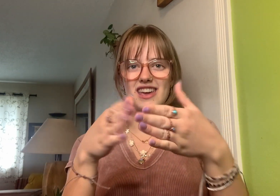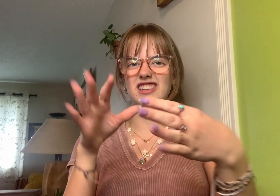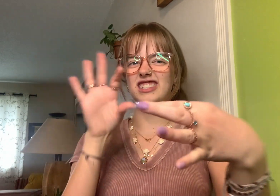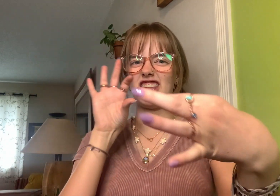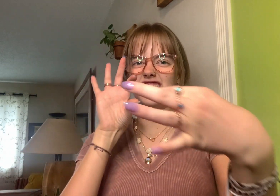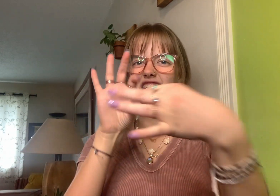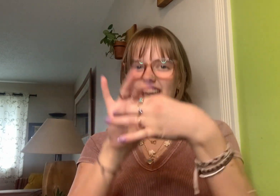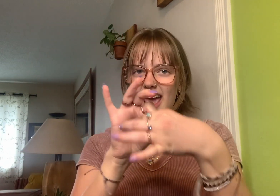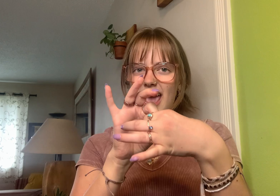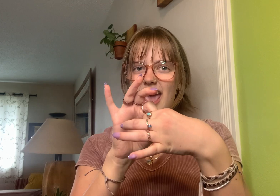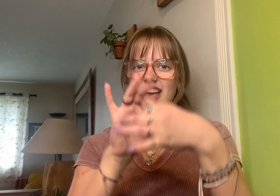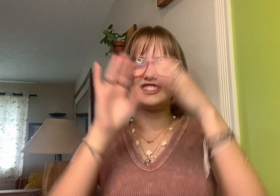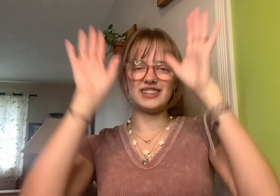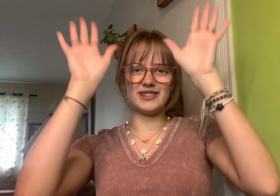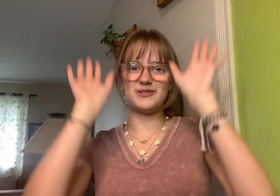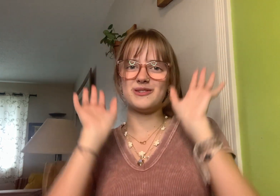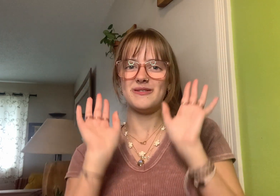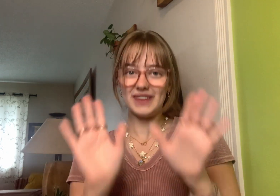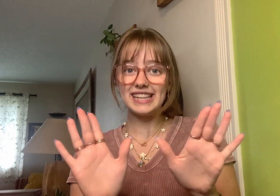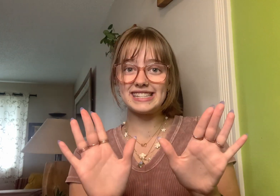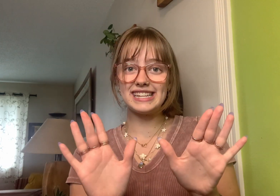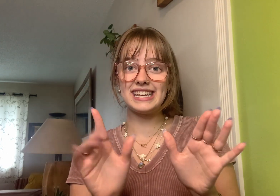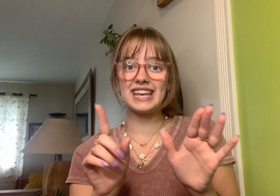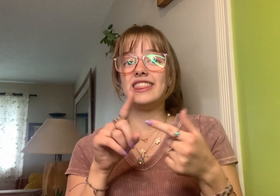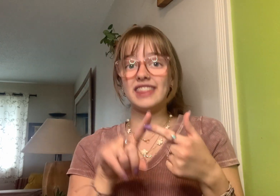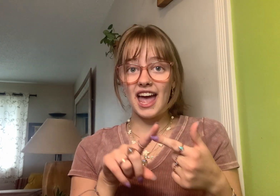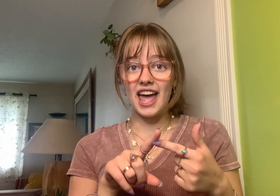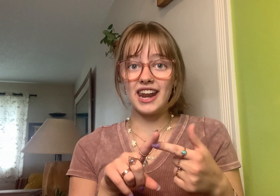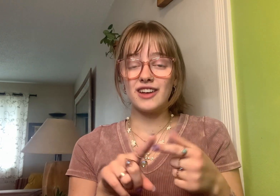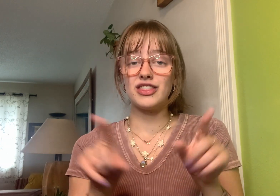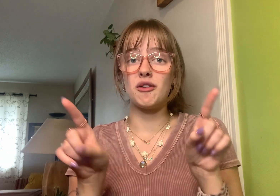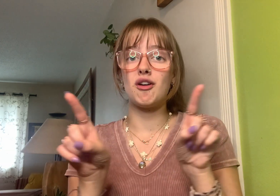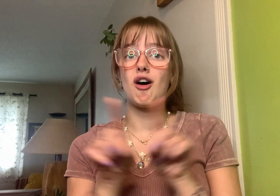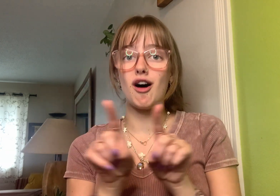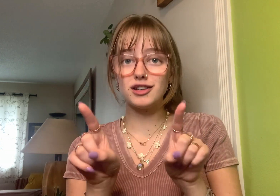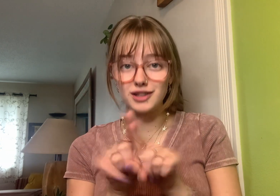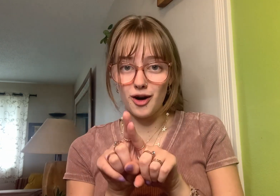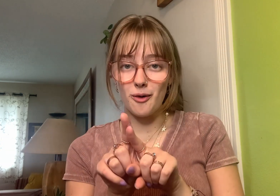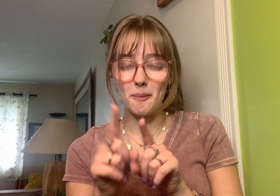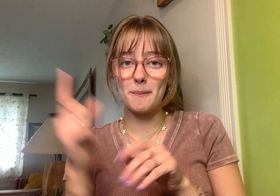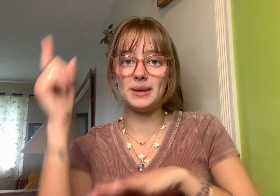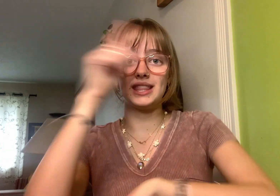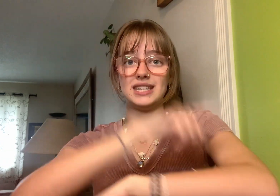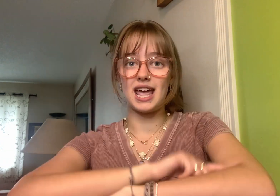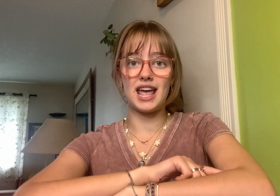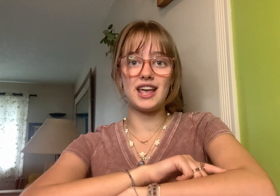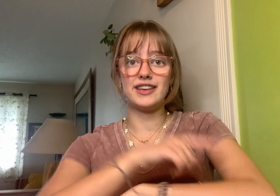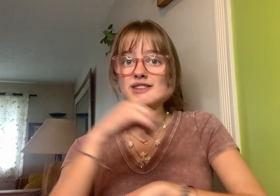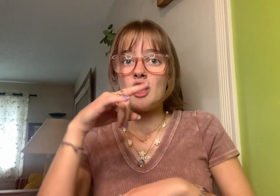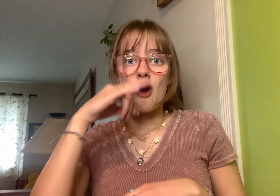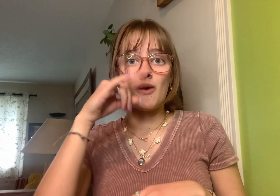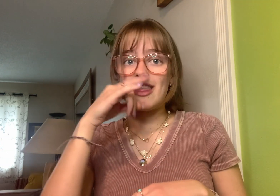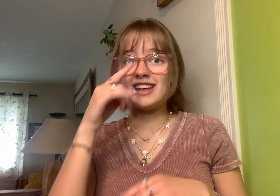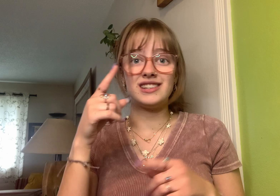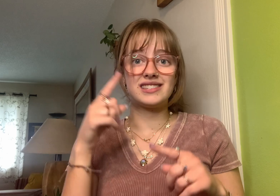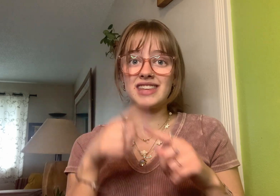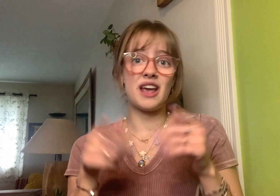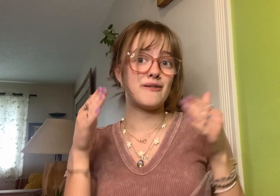focused and engaged and doing amazing. And then there will also be the days where they just can't focus